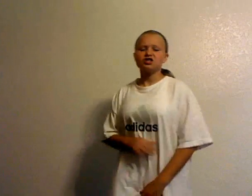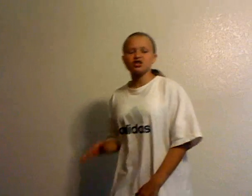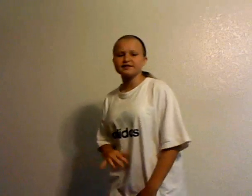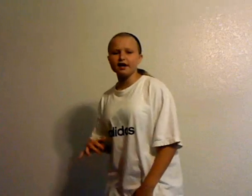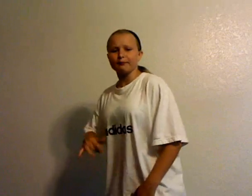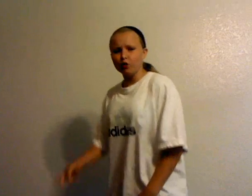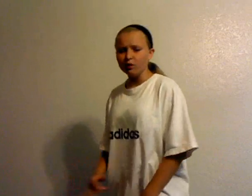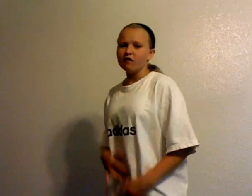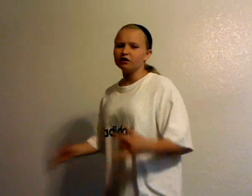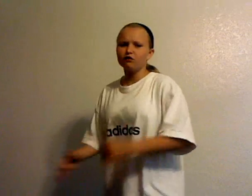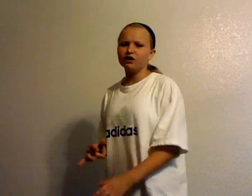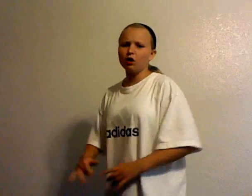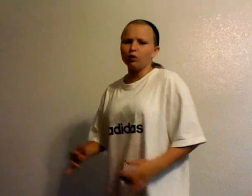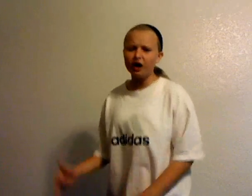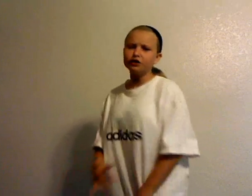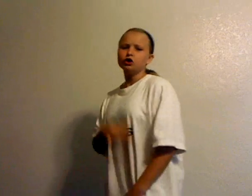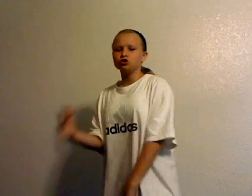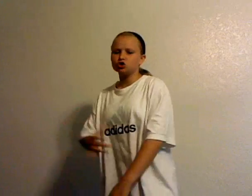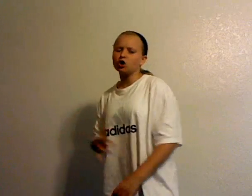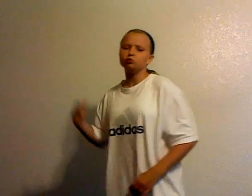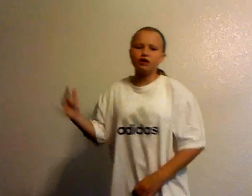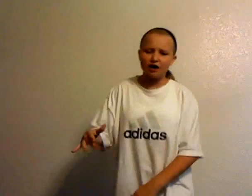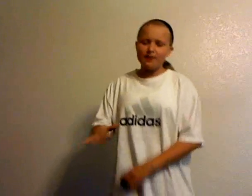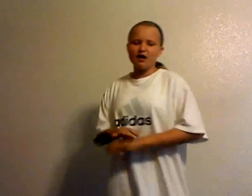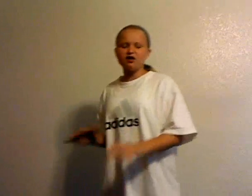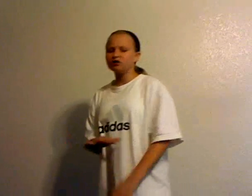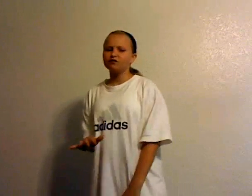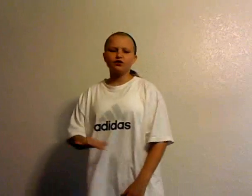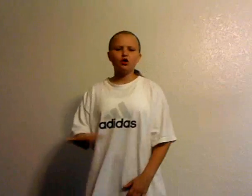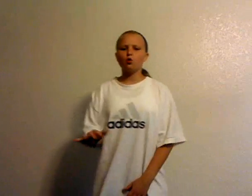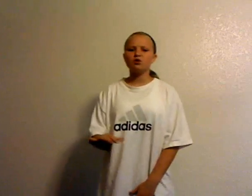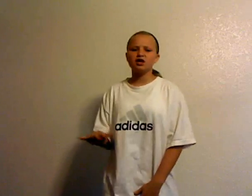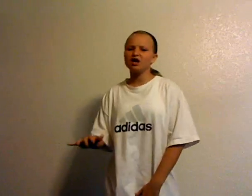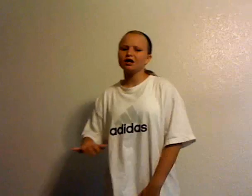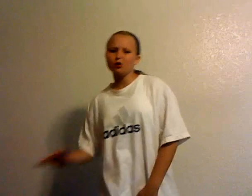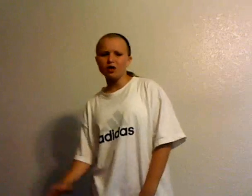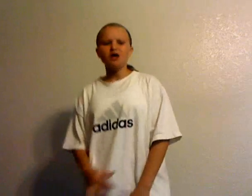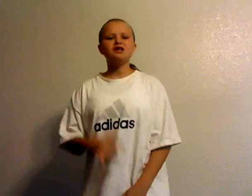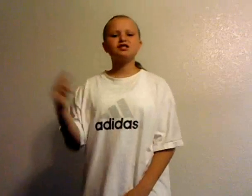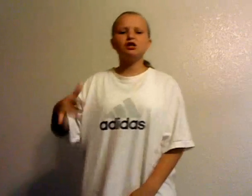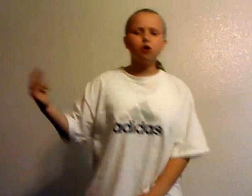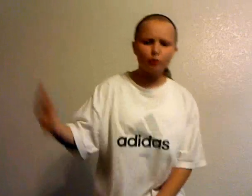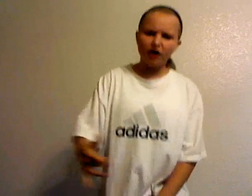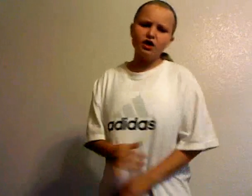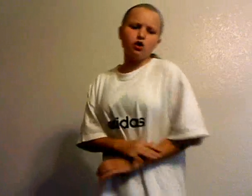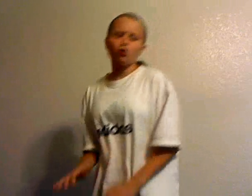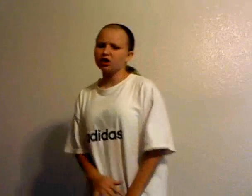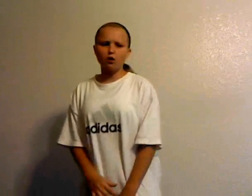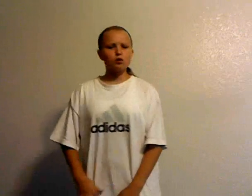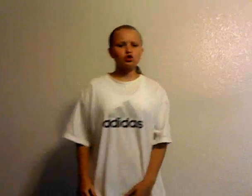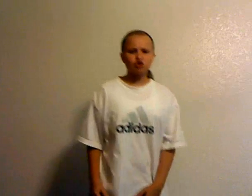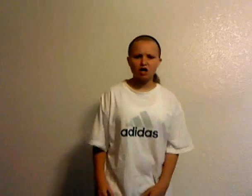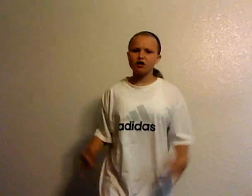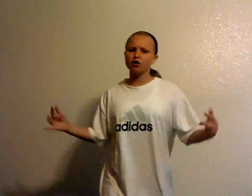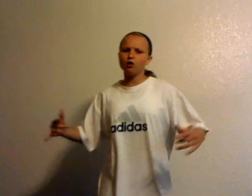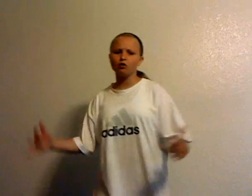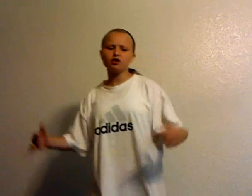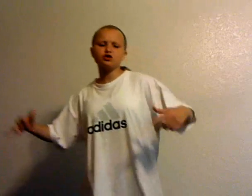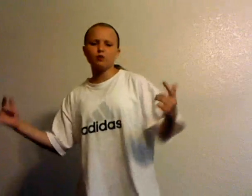just like you. When you follow God, you just show that. And even if you don't run the gut, low, yeah, it's still low, yeah. You don't care what you say, keep going on in